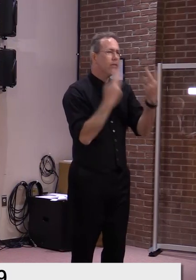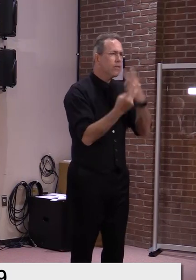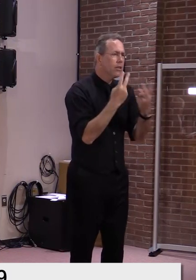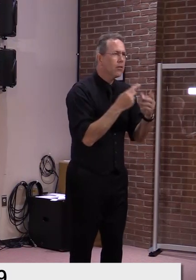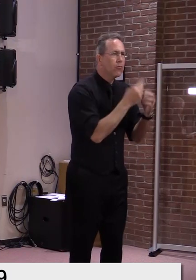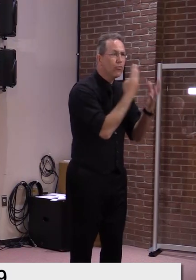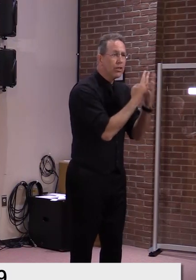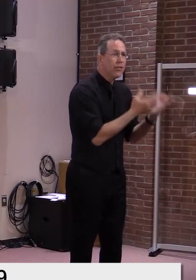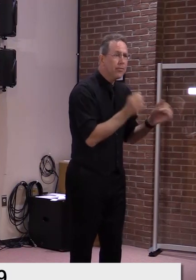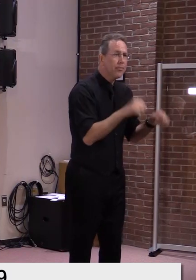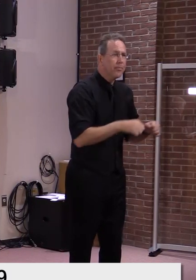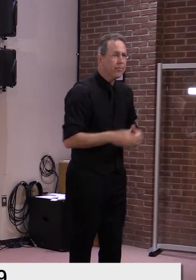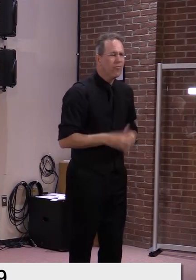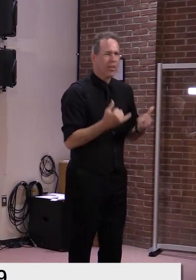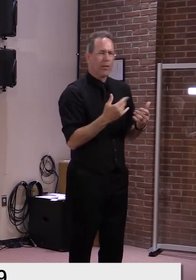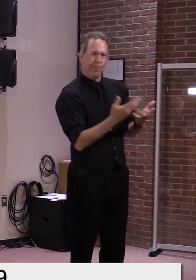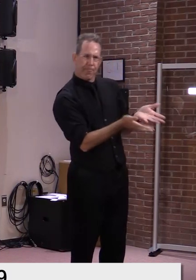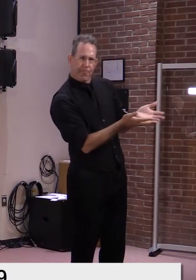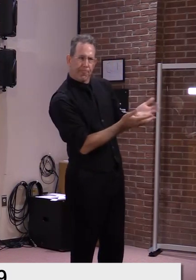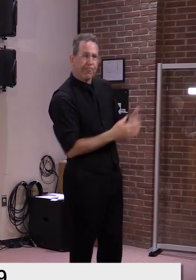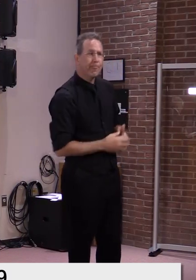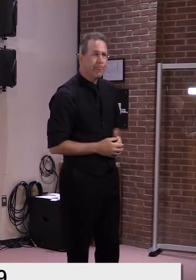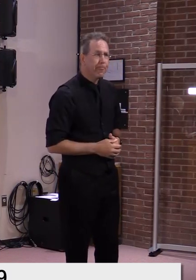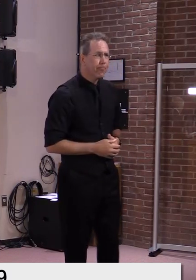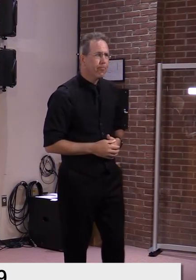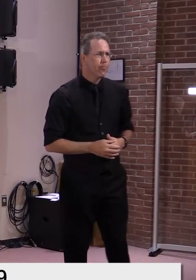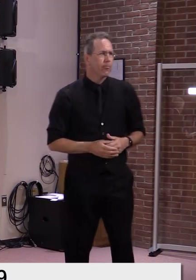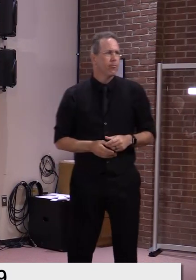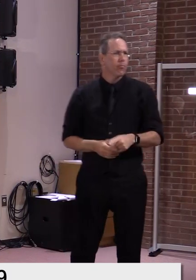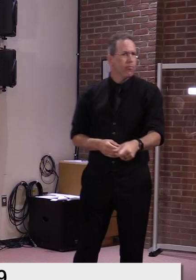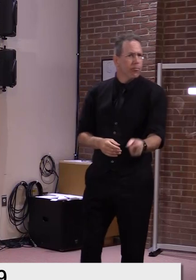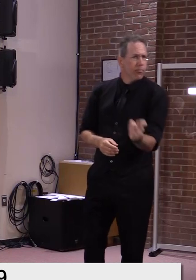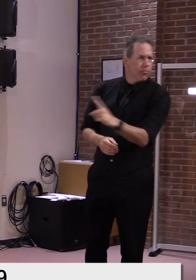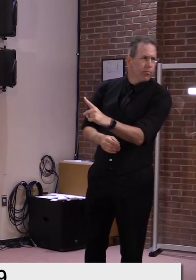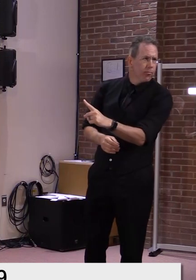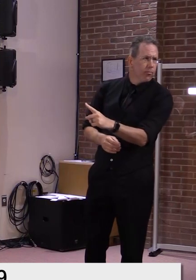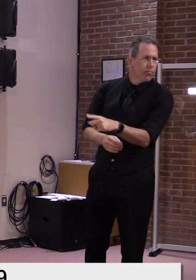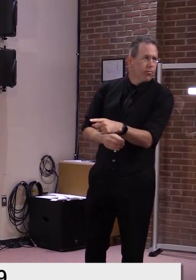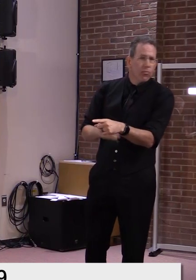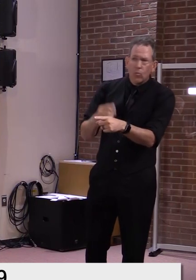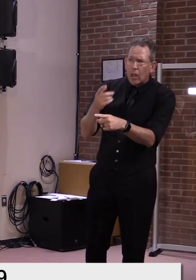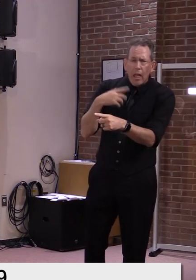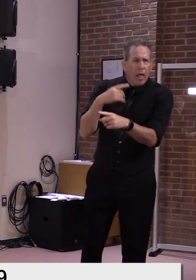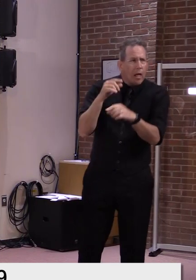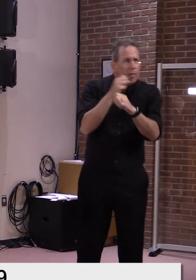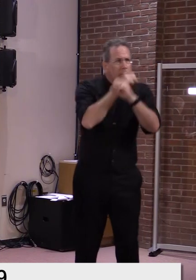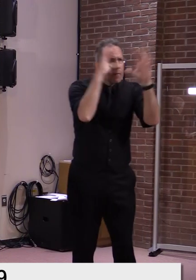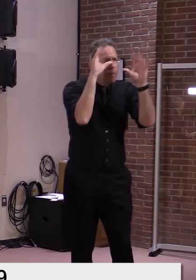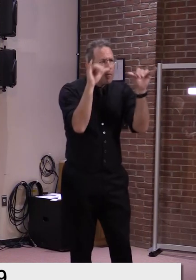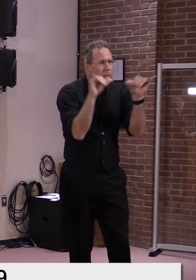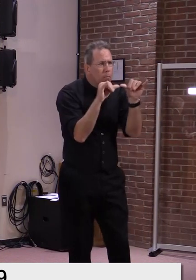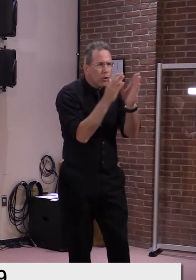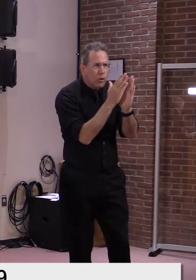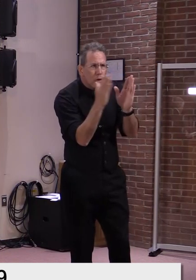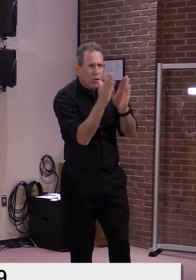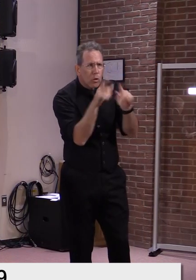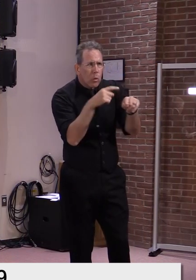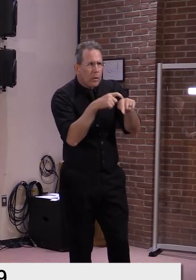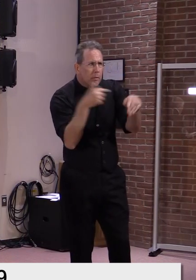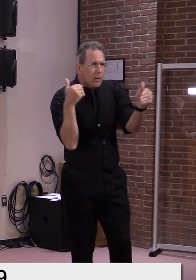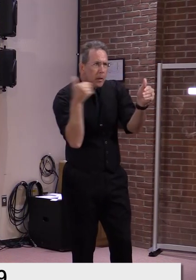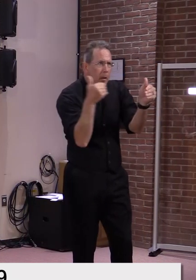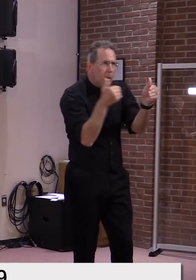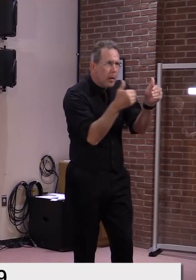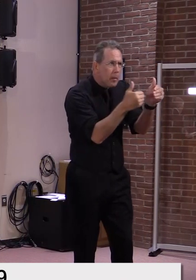So do you have, though, just briefly, like a specific metric that you're looking at when you would reopen? Is it the 80%